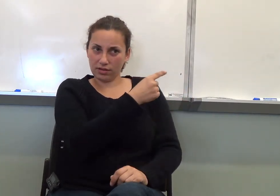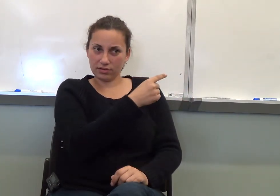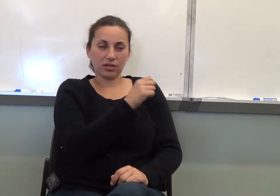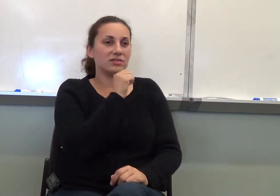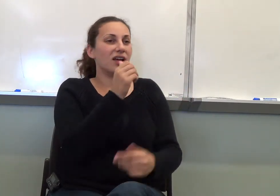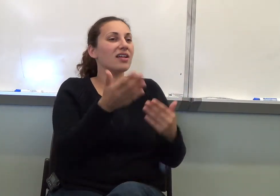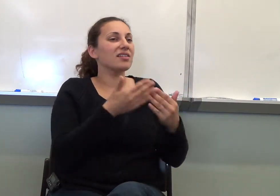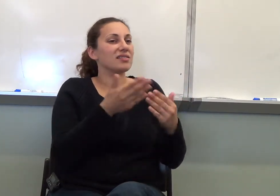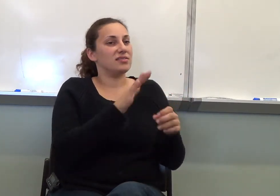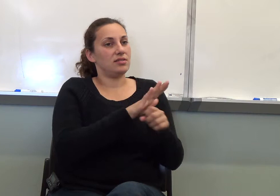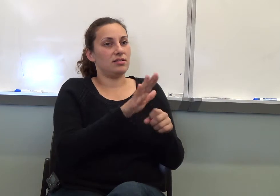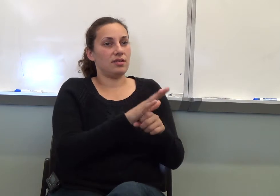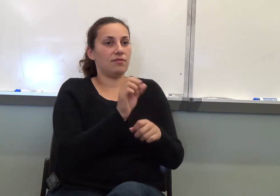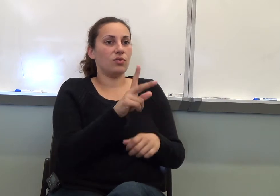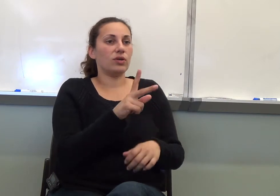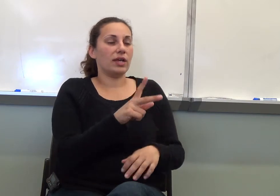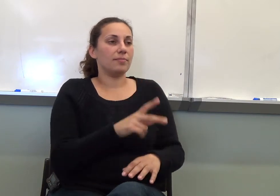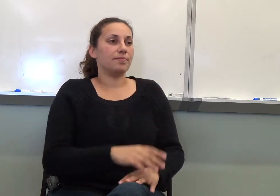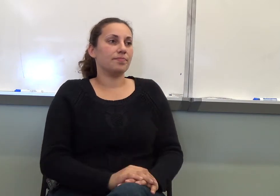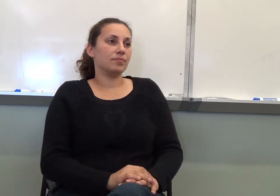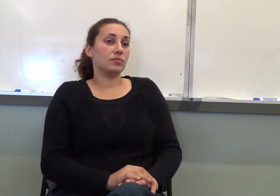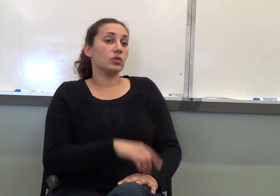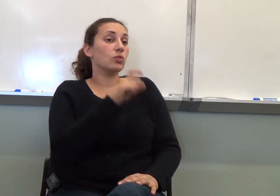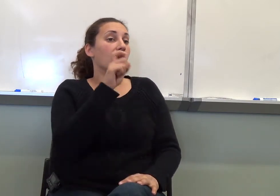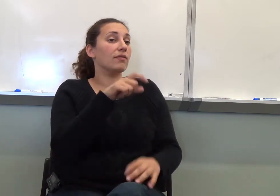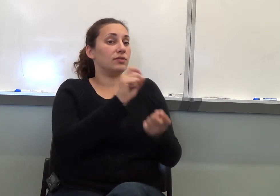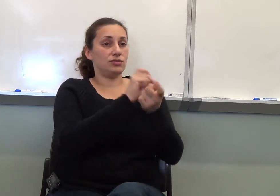see the answer. So we have to do something to change it.